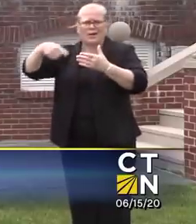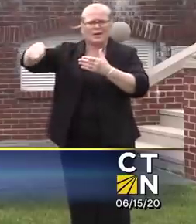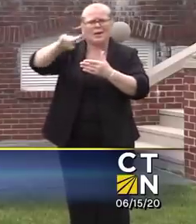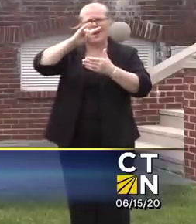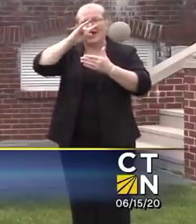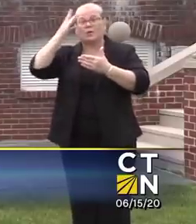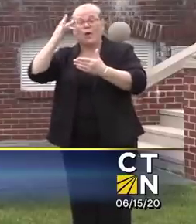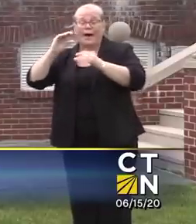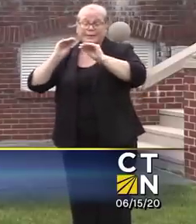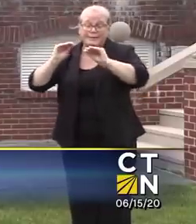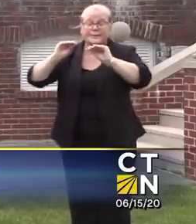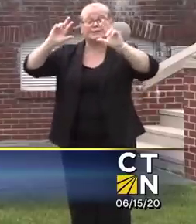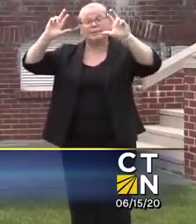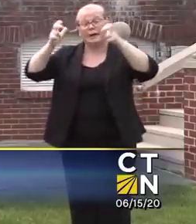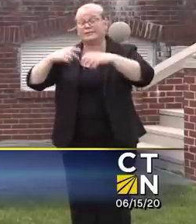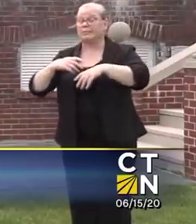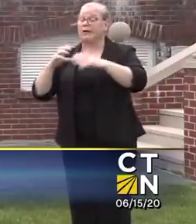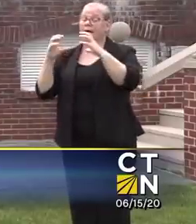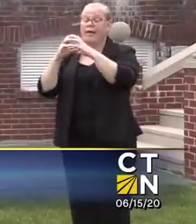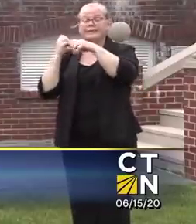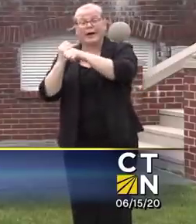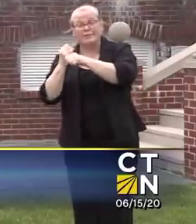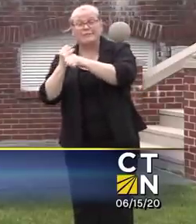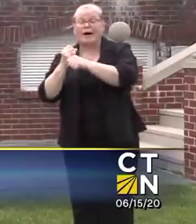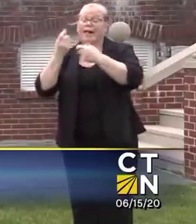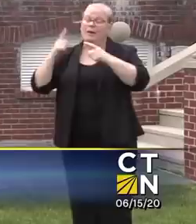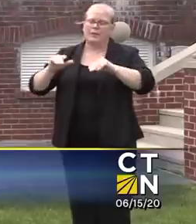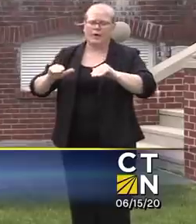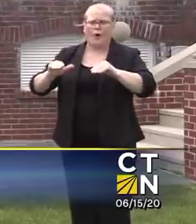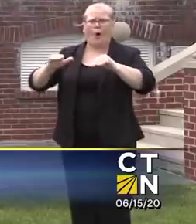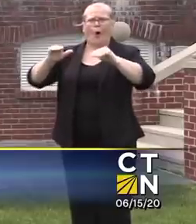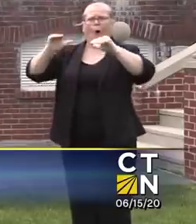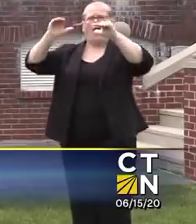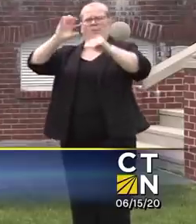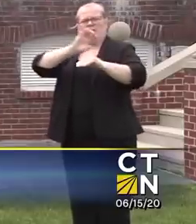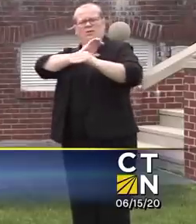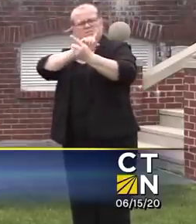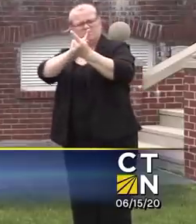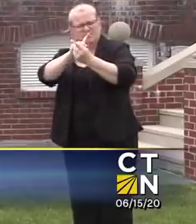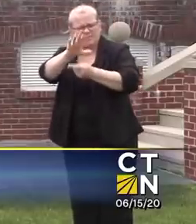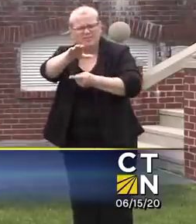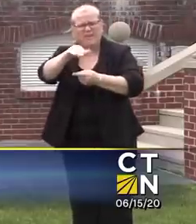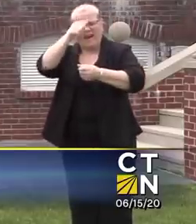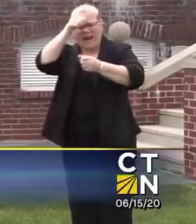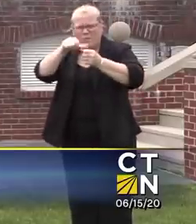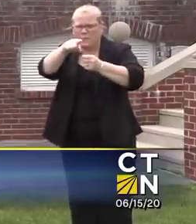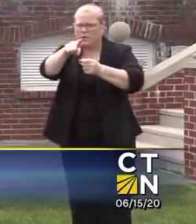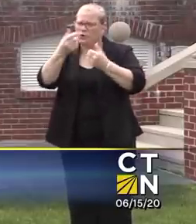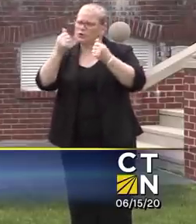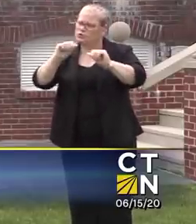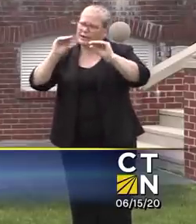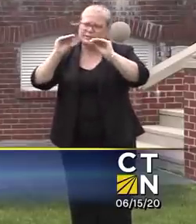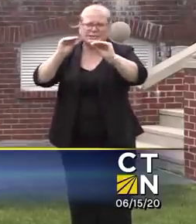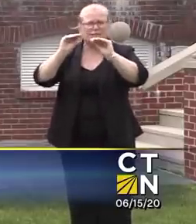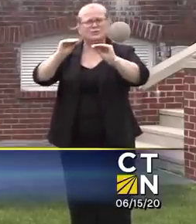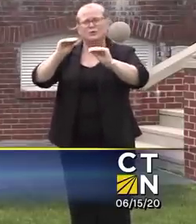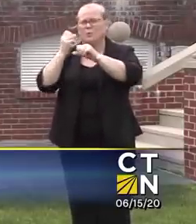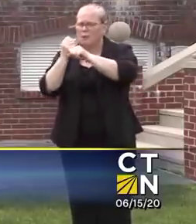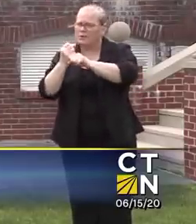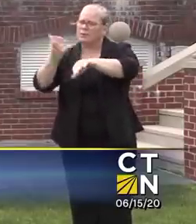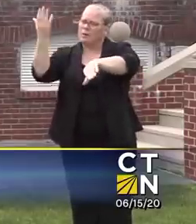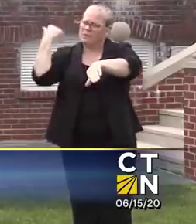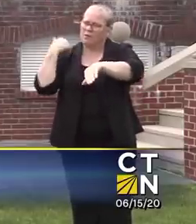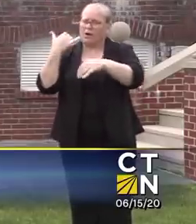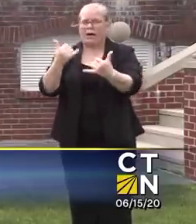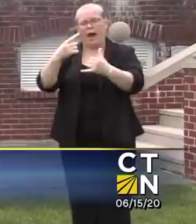And 10 years later, if they're doing something knucklehead, they can say, I remember when I tried to teach you baseball, and I'm still with you today, and we're going to get this